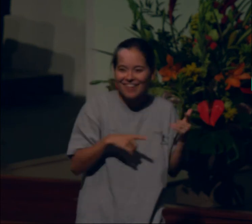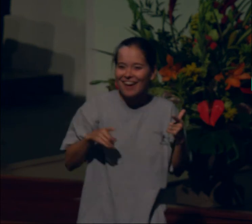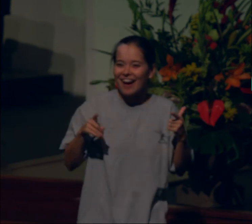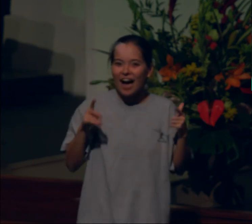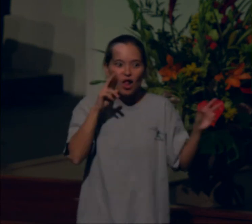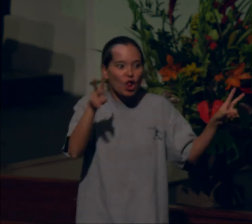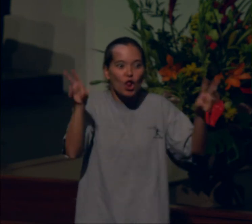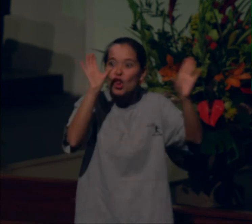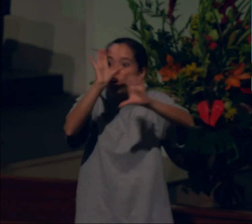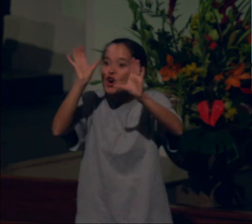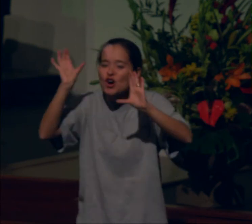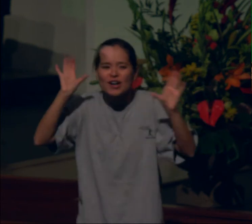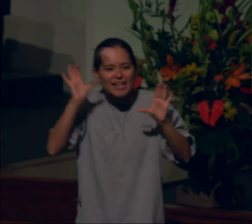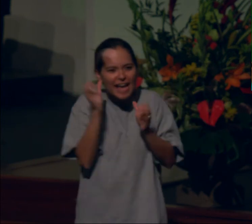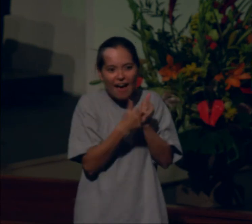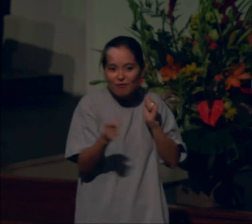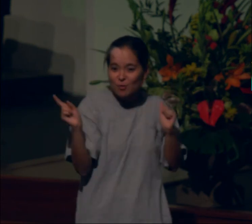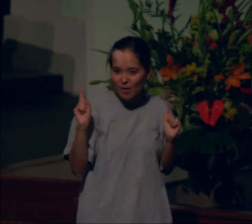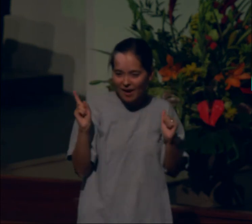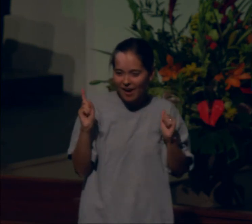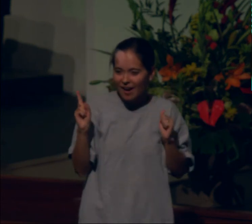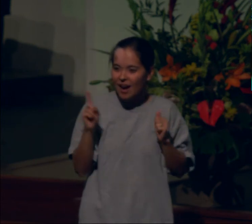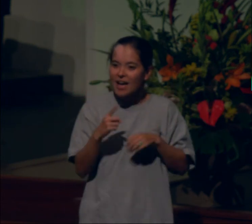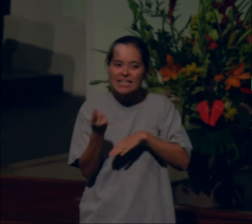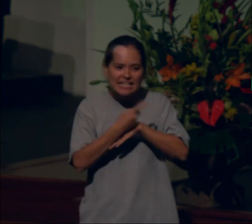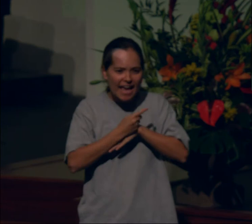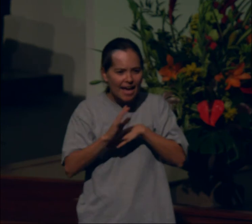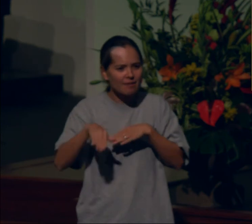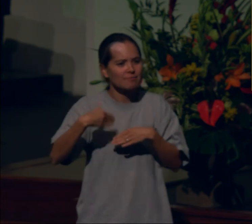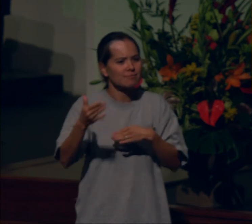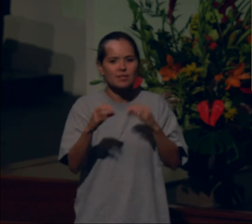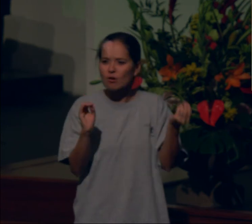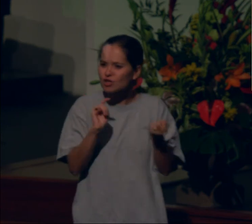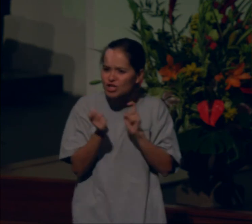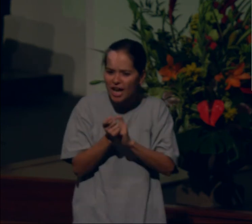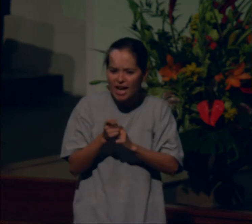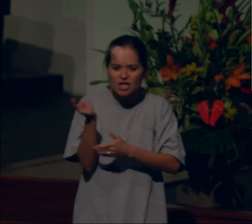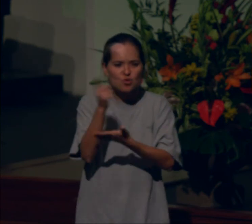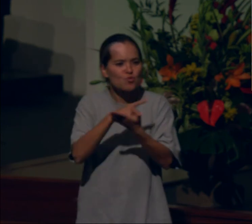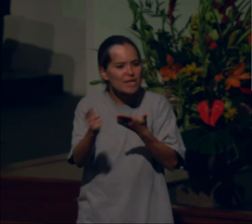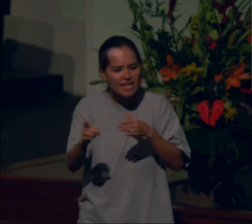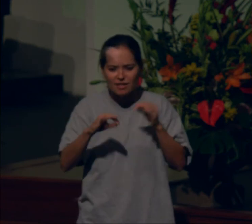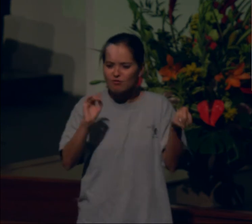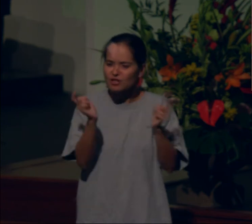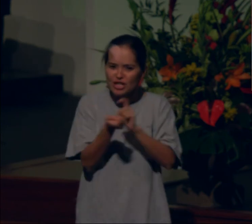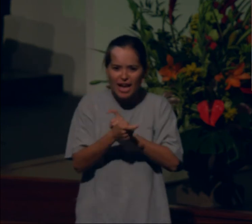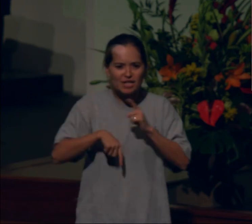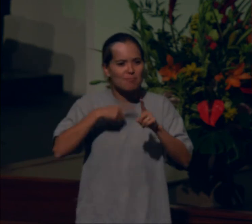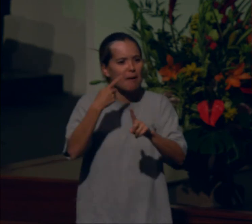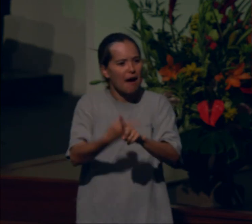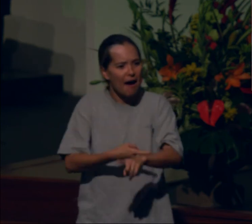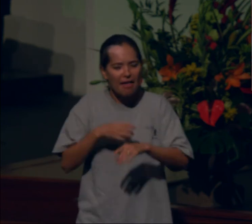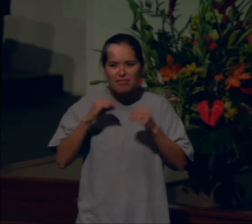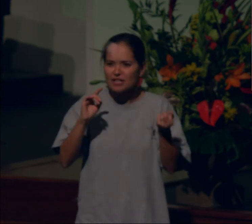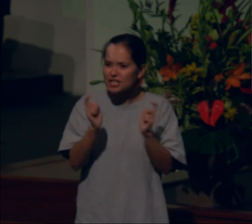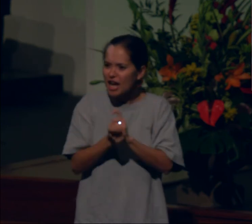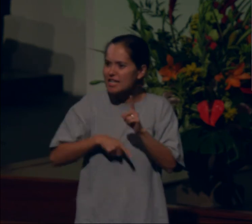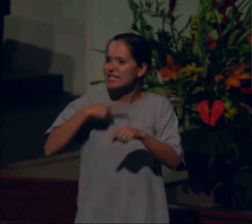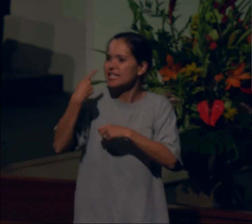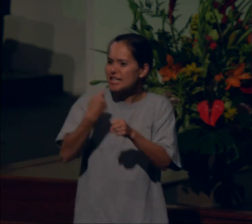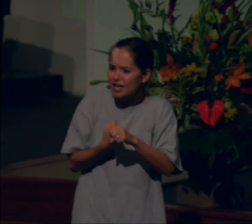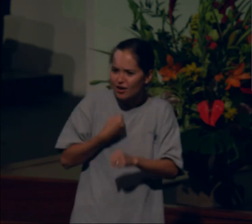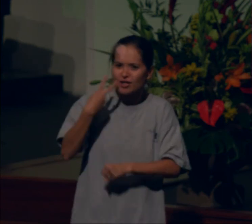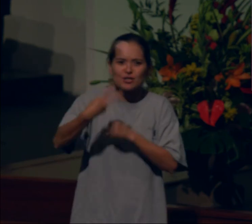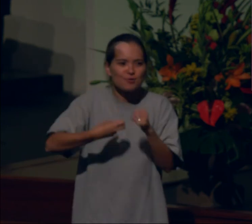everywhere. And a day went by and nothing changed. And a week and a month and a year and another